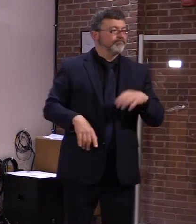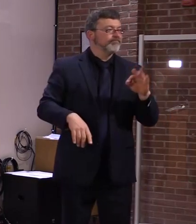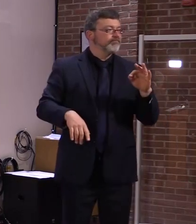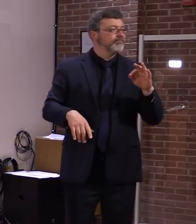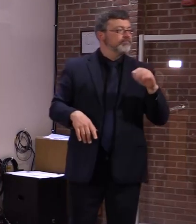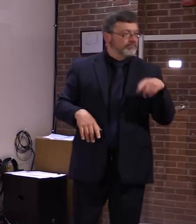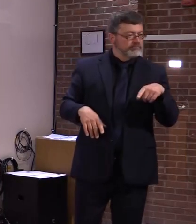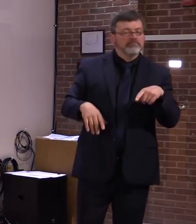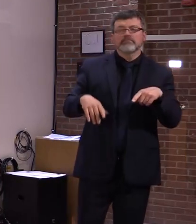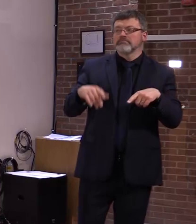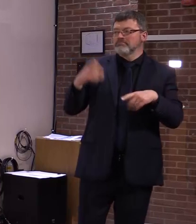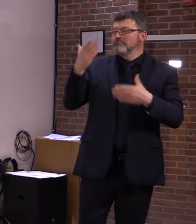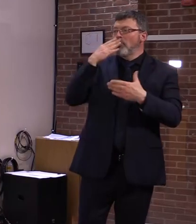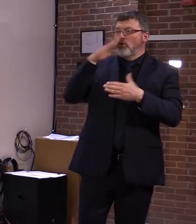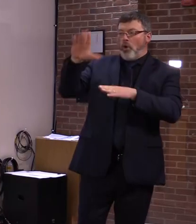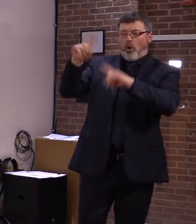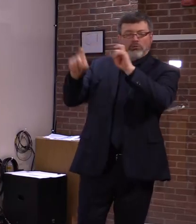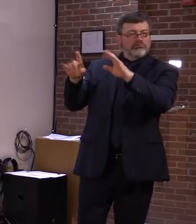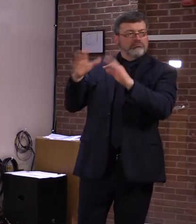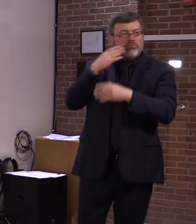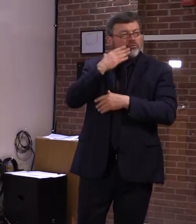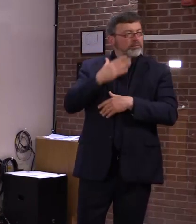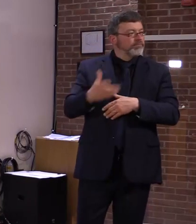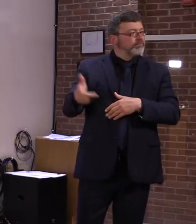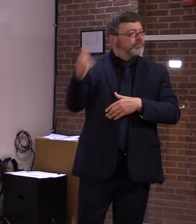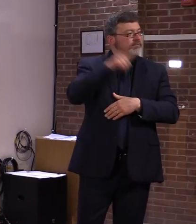Thank you. Greg Lamoureux, the County Courier.